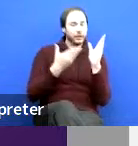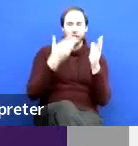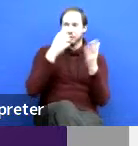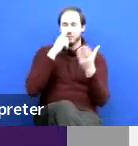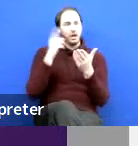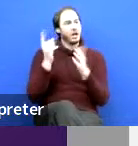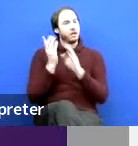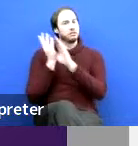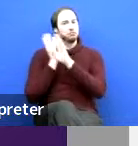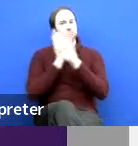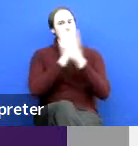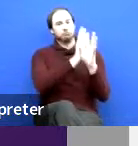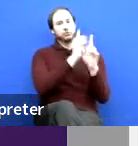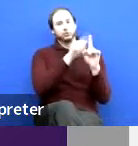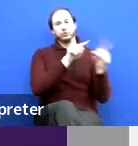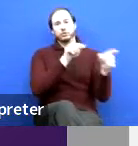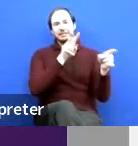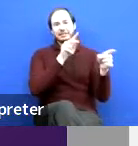your photo.